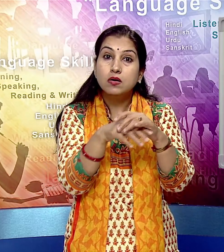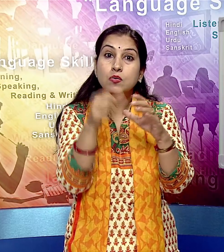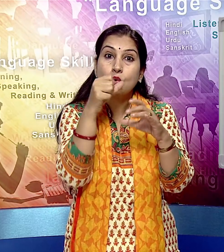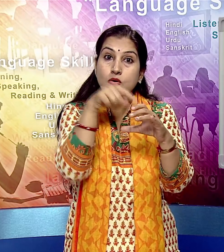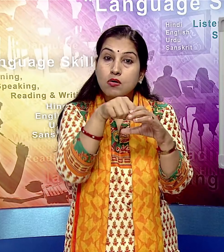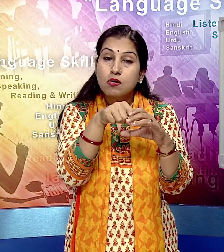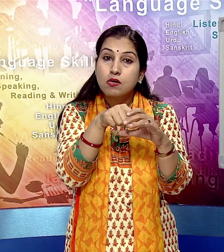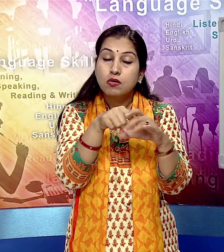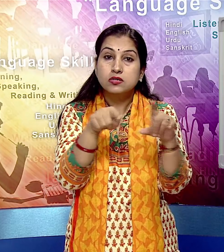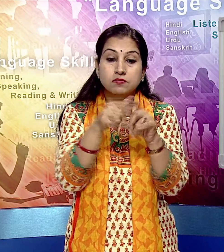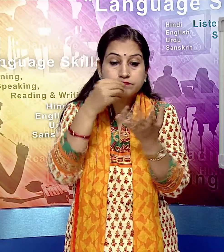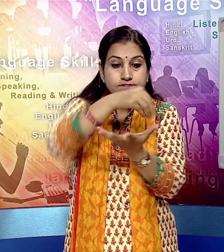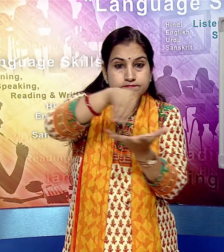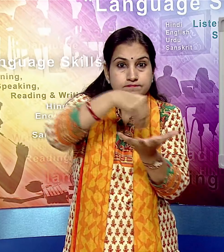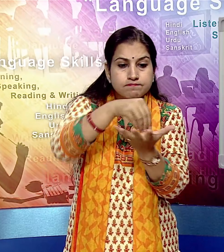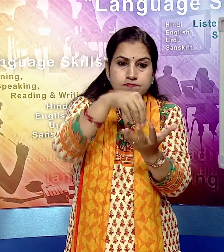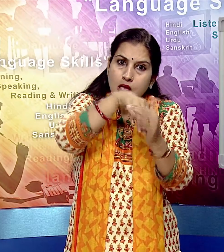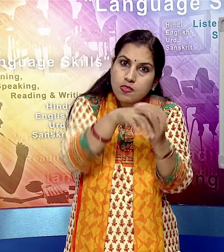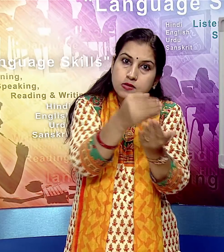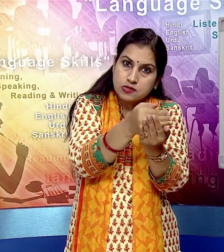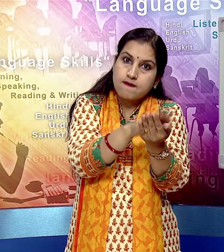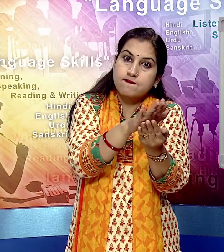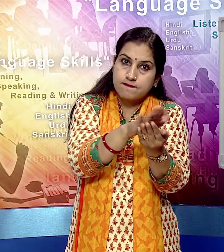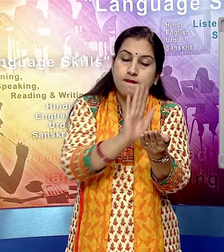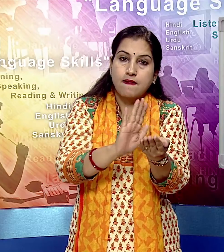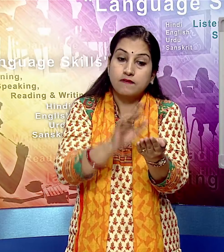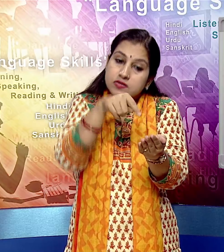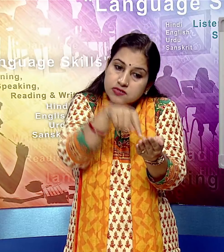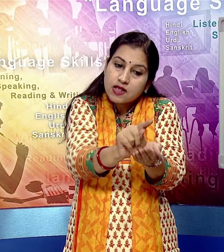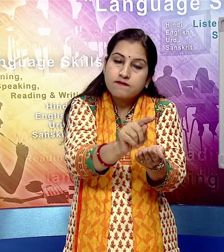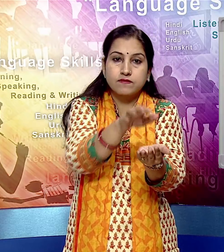the gravy as well as in food itself.